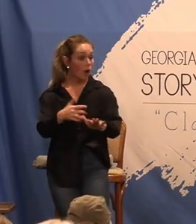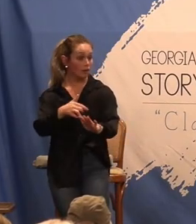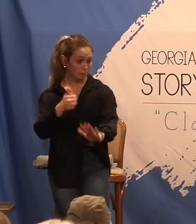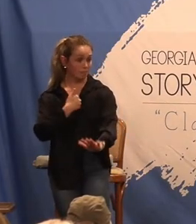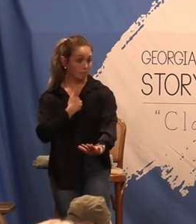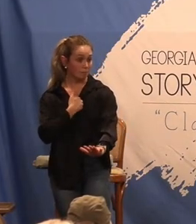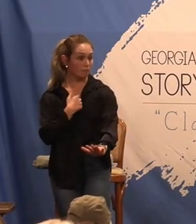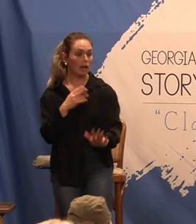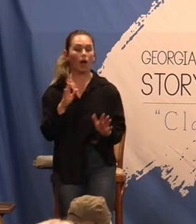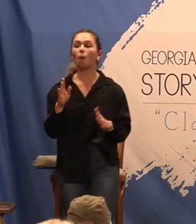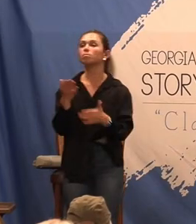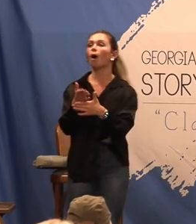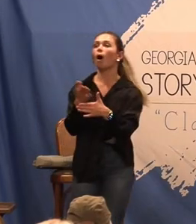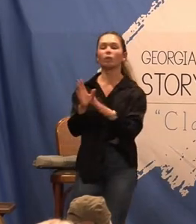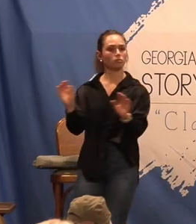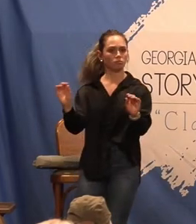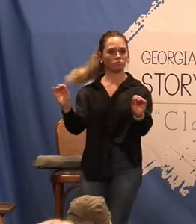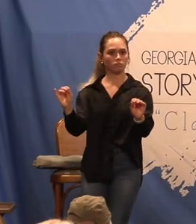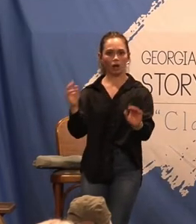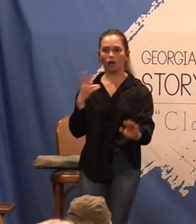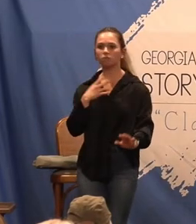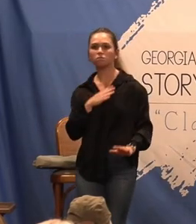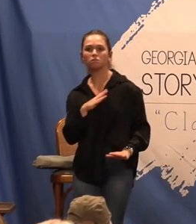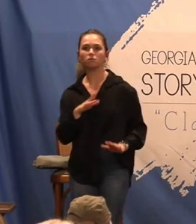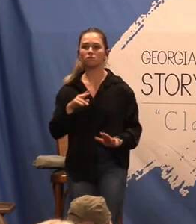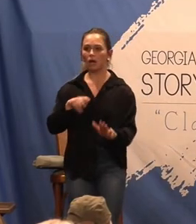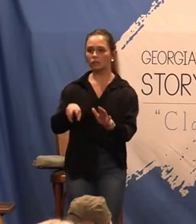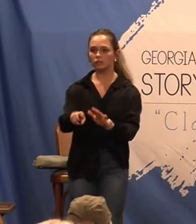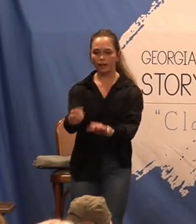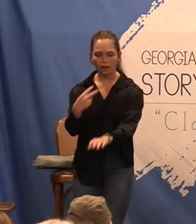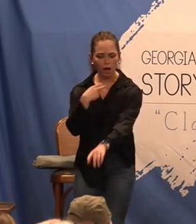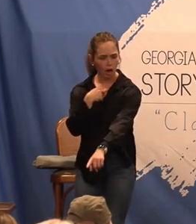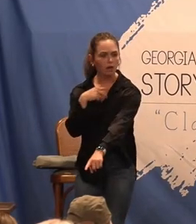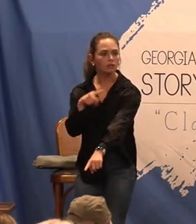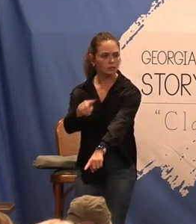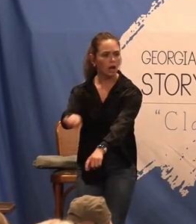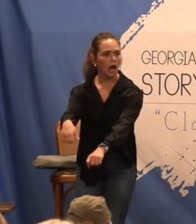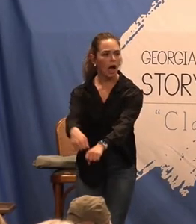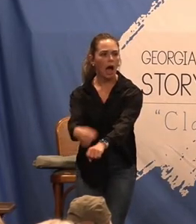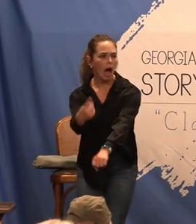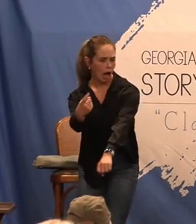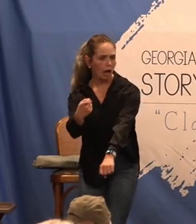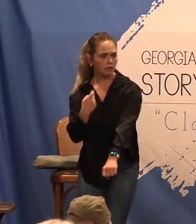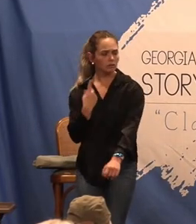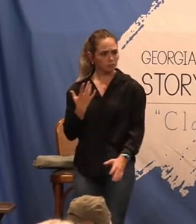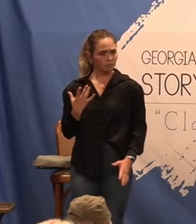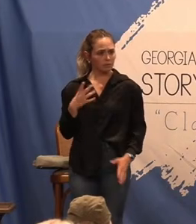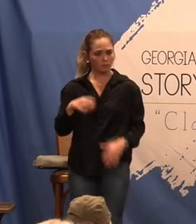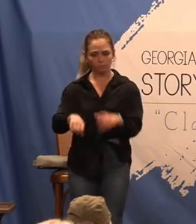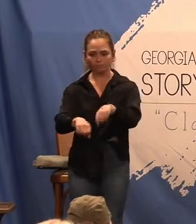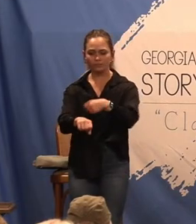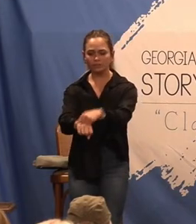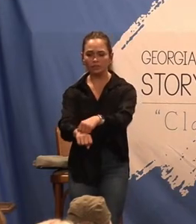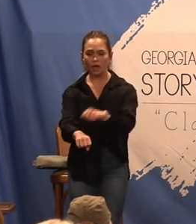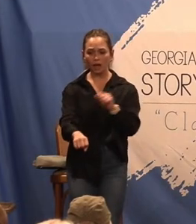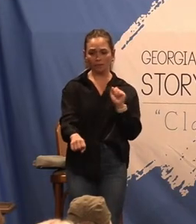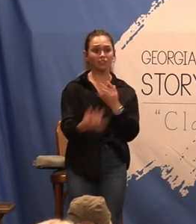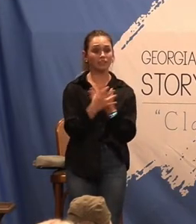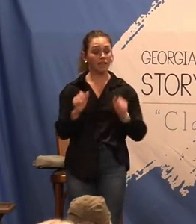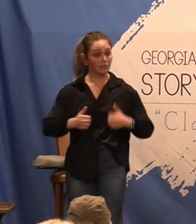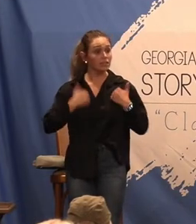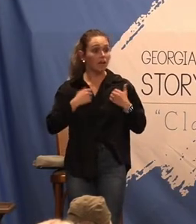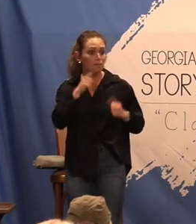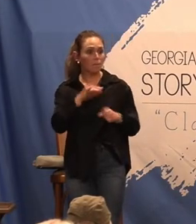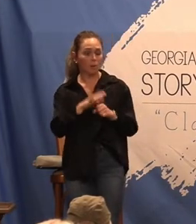minding my own business, and Snake was trapped under a rock here, and he called out to me to lift the rock, save his life.